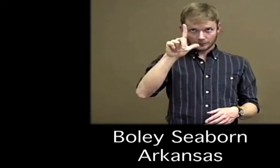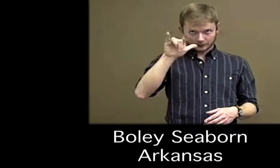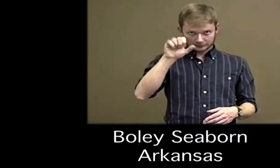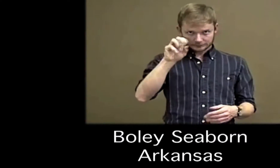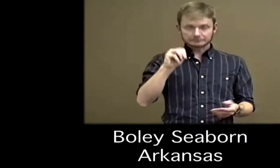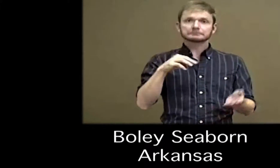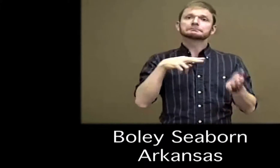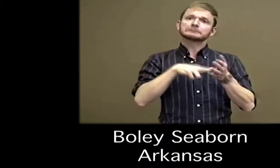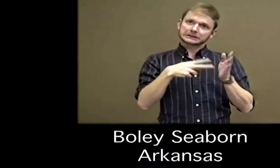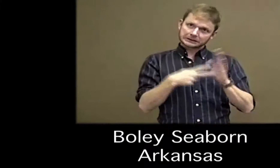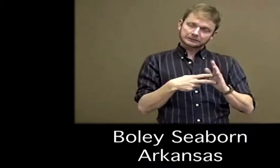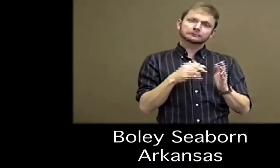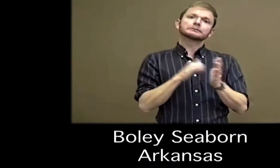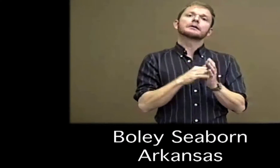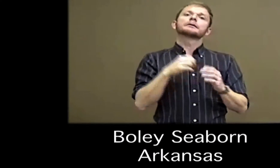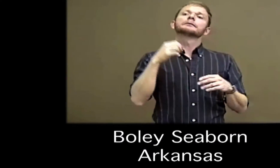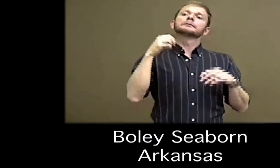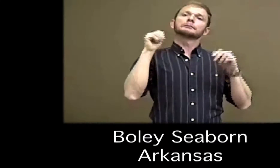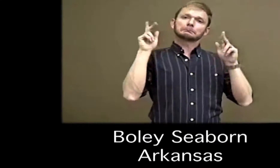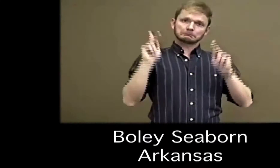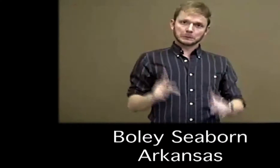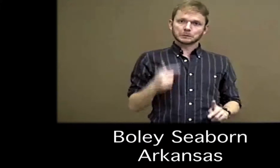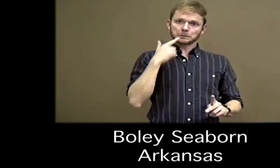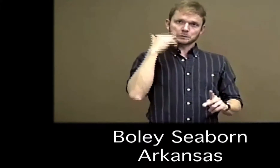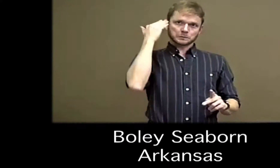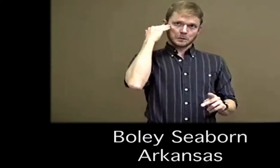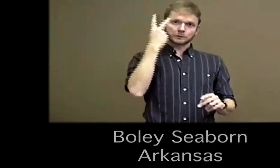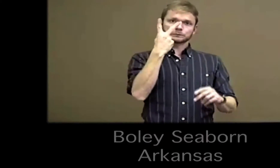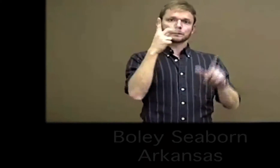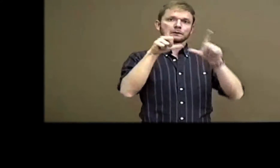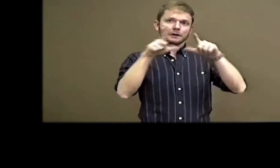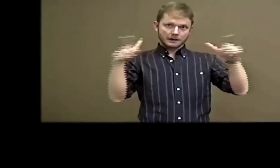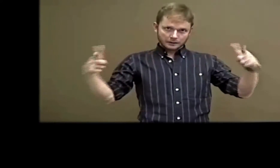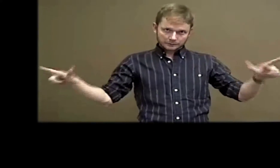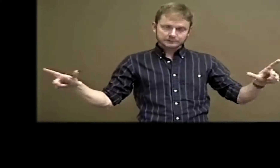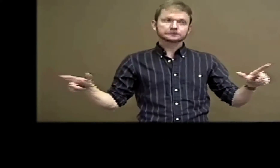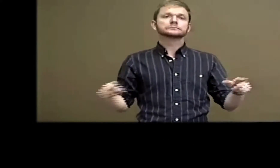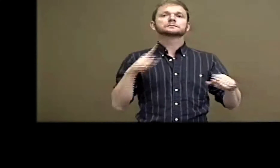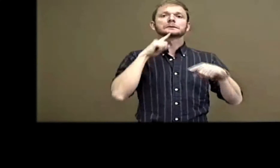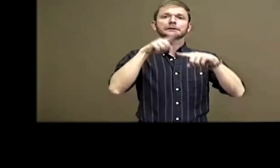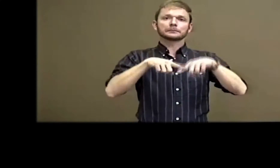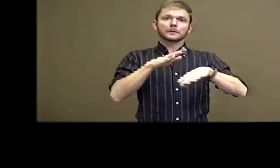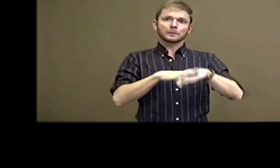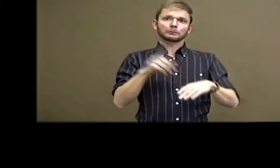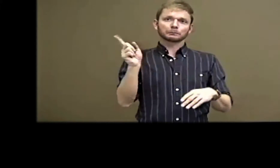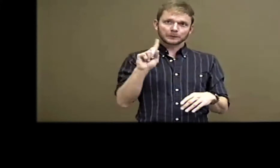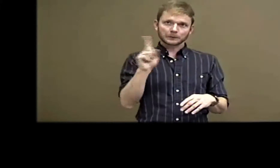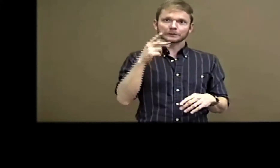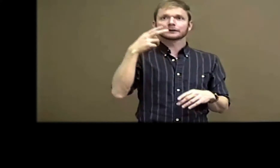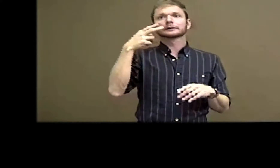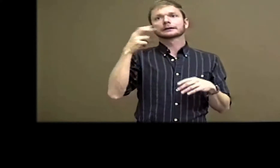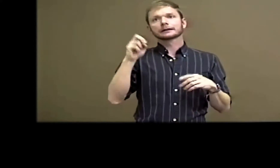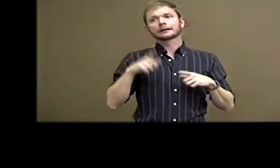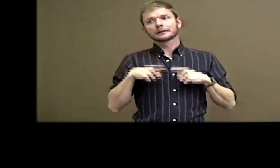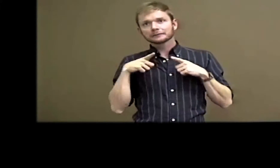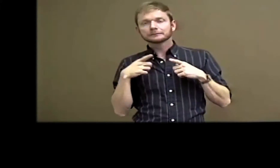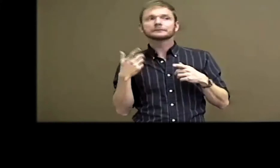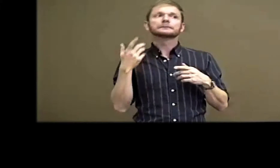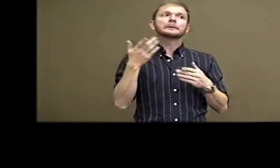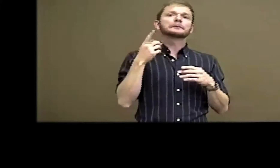Bilingualism means that people know two different languages. It can possibly depend on where someone has grown up. I have a few examples on how people can be bilingual.